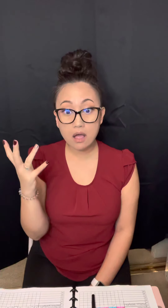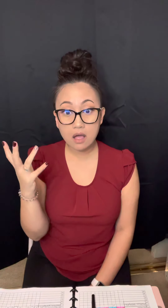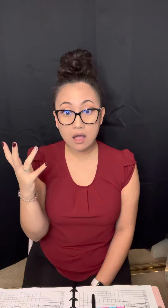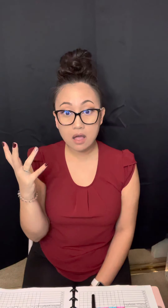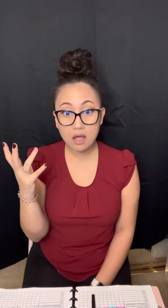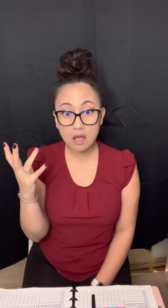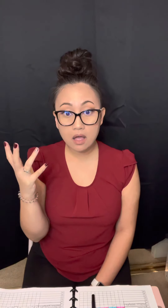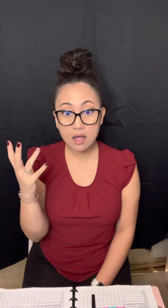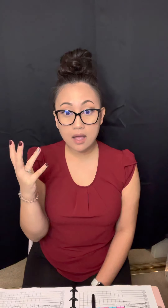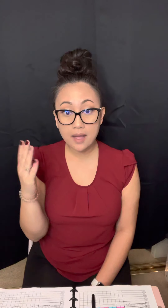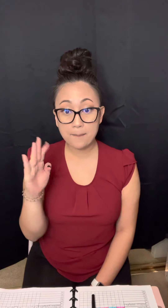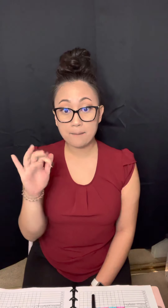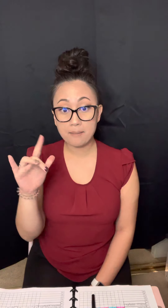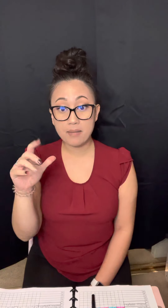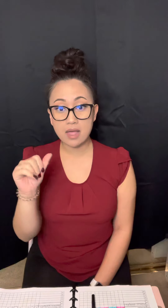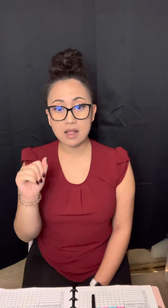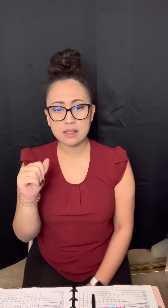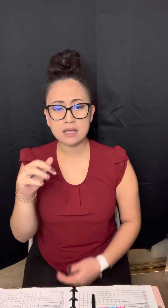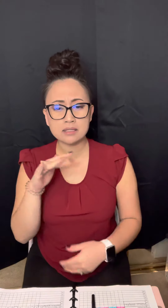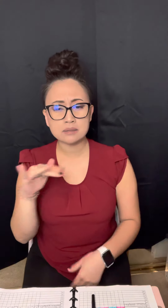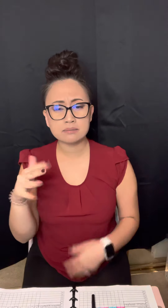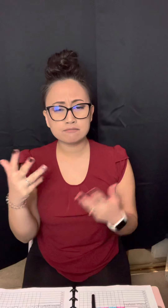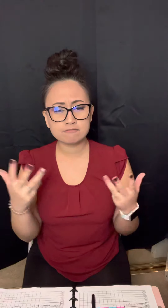Bella, what does that spell?